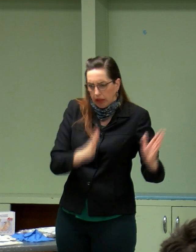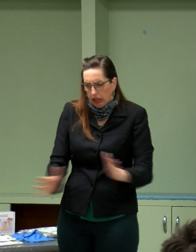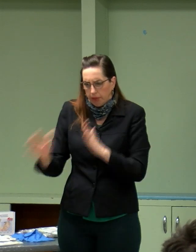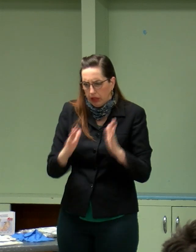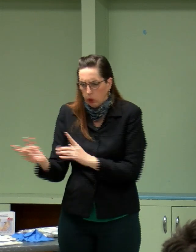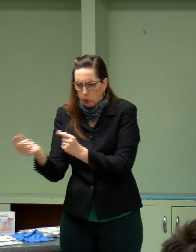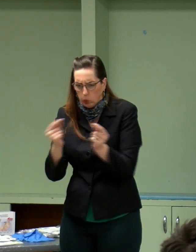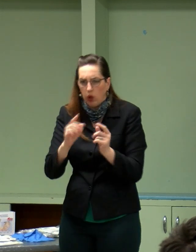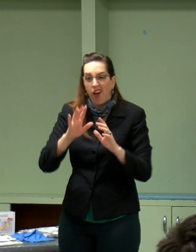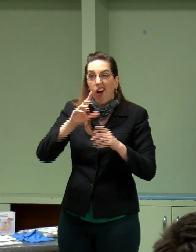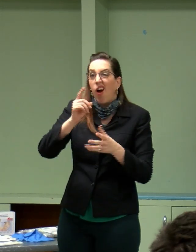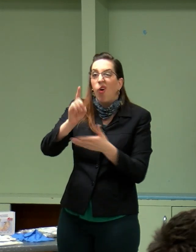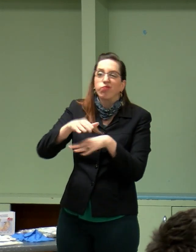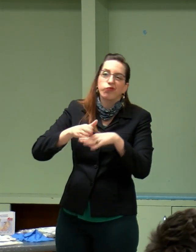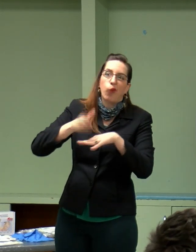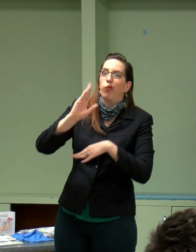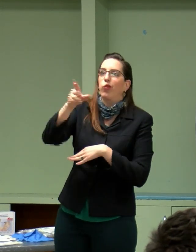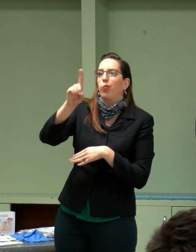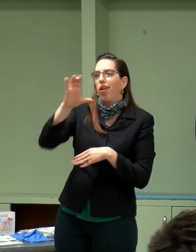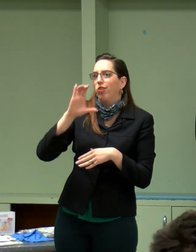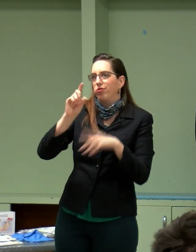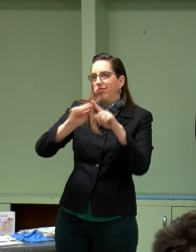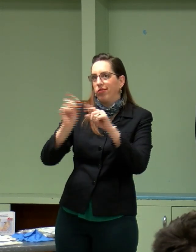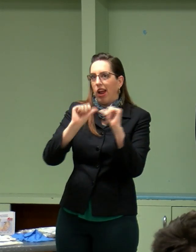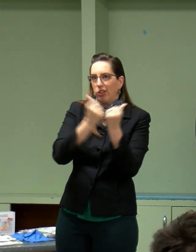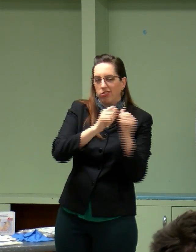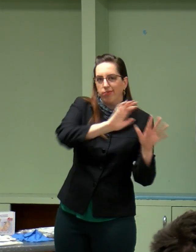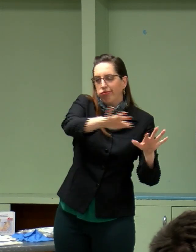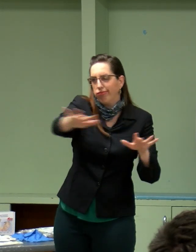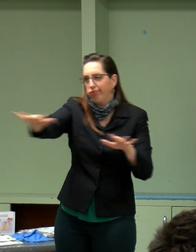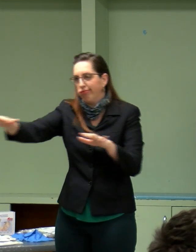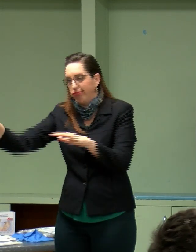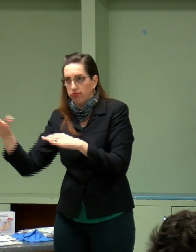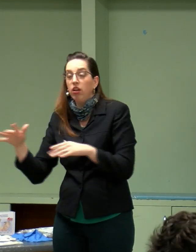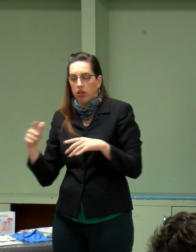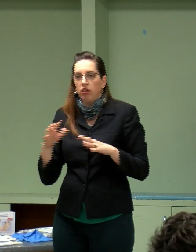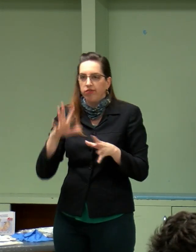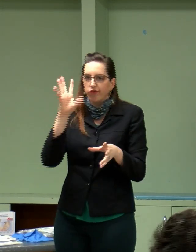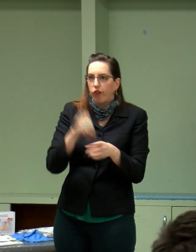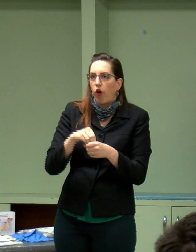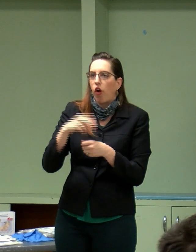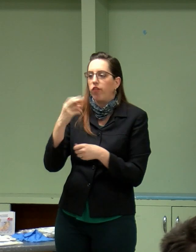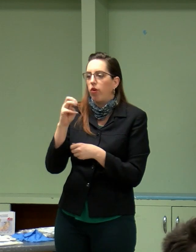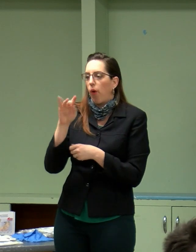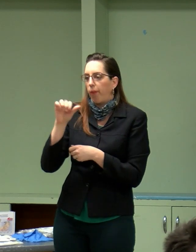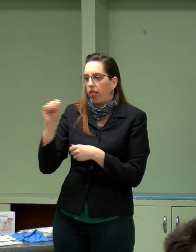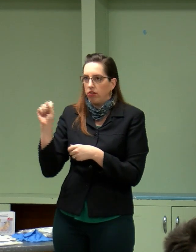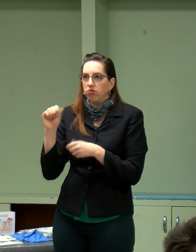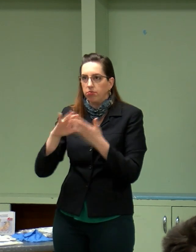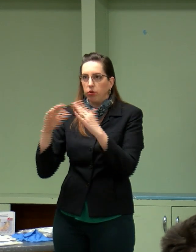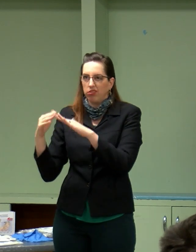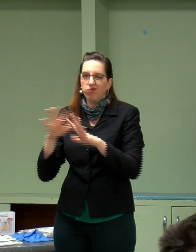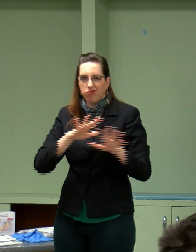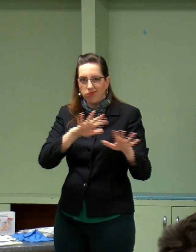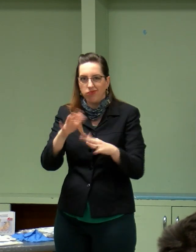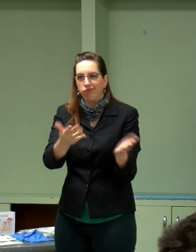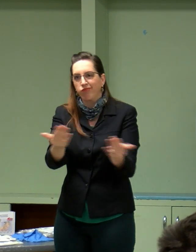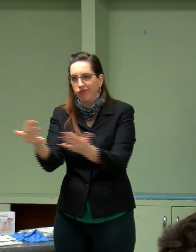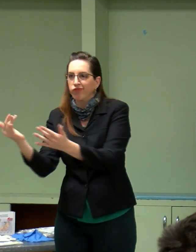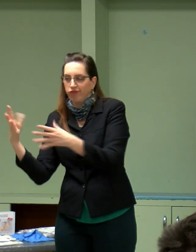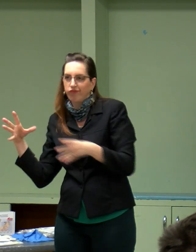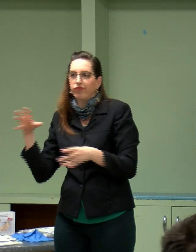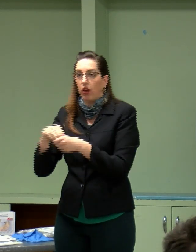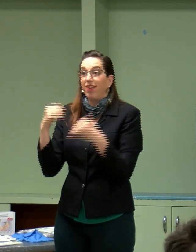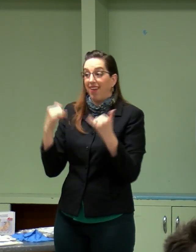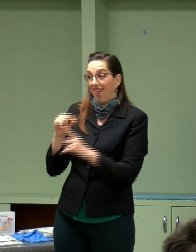100 local agency that makes up our region's homeless response system during this time of need. And I would like to call upon their